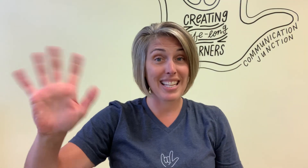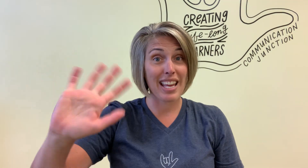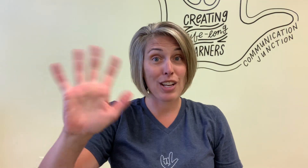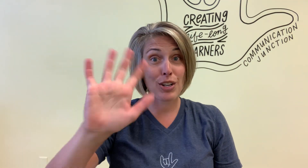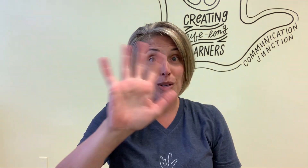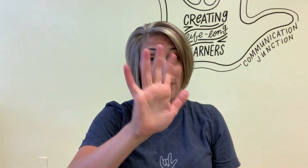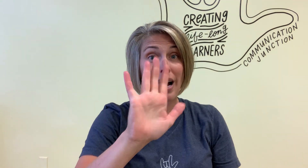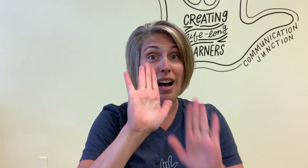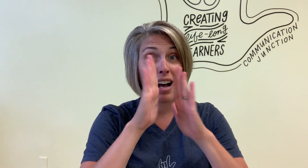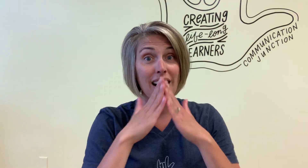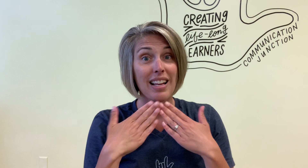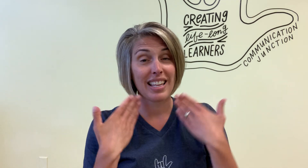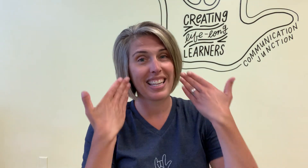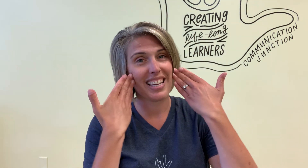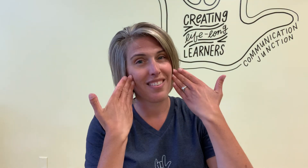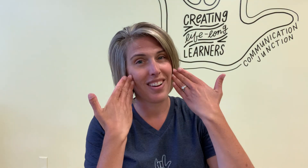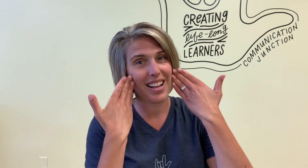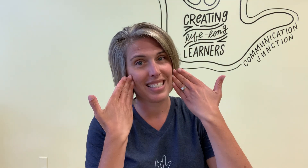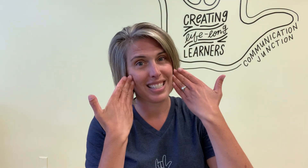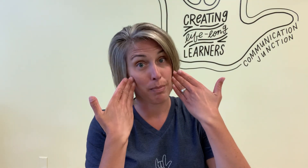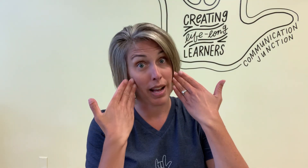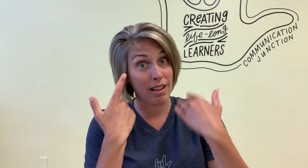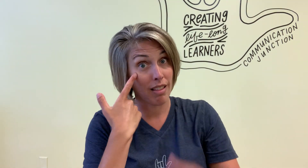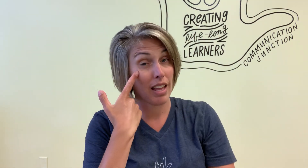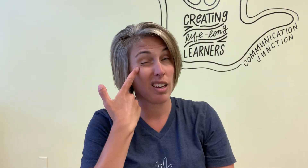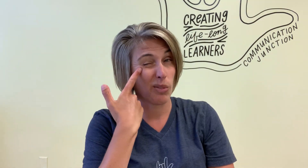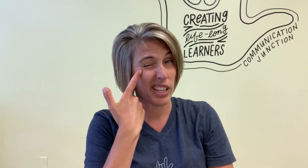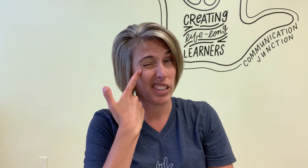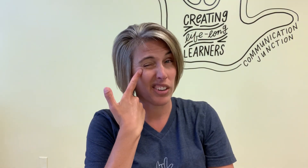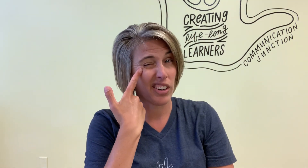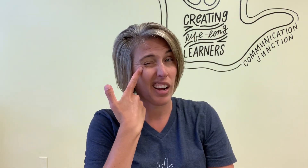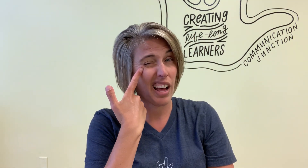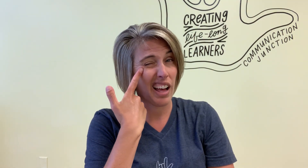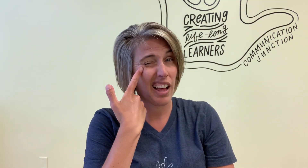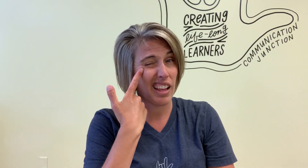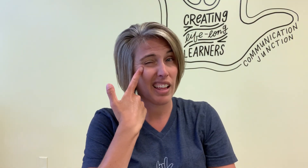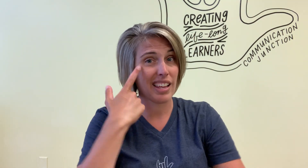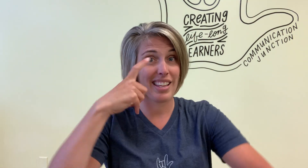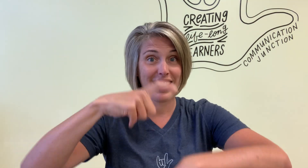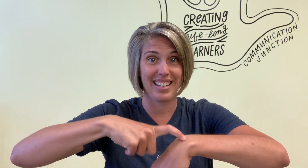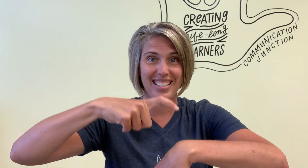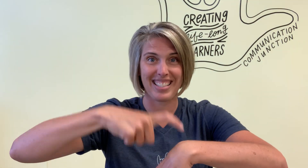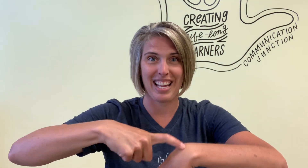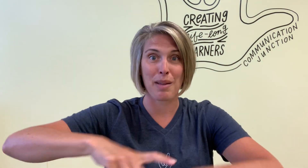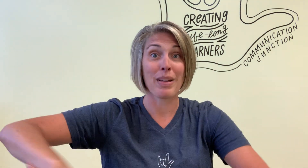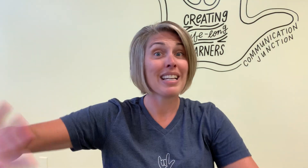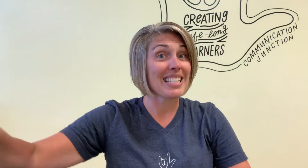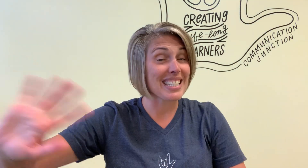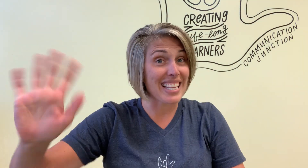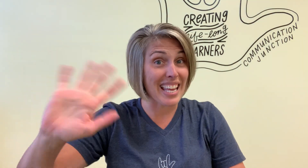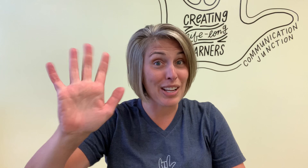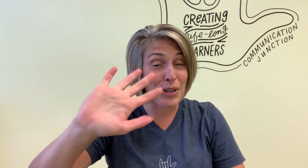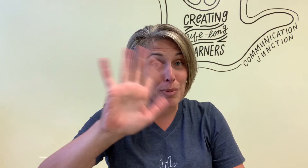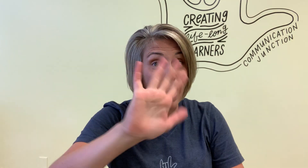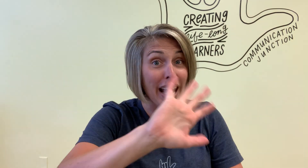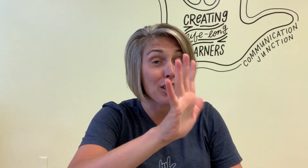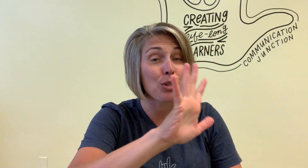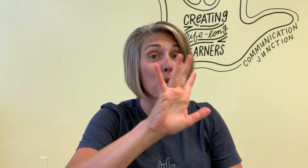say goodbye. Give a smile and wink your eye. It is time to say goodbye